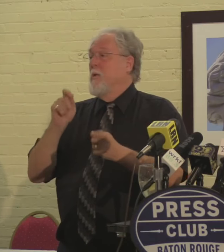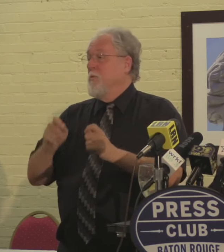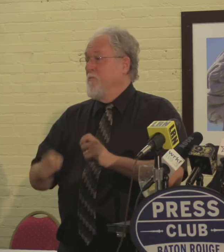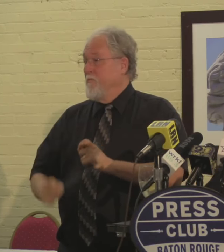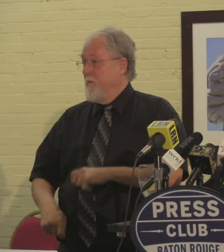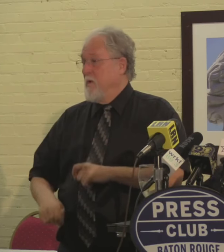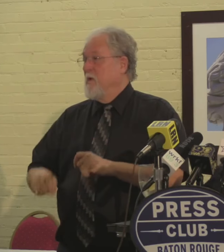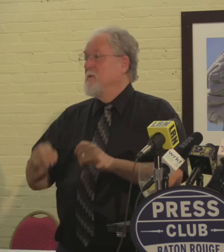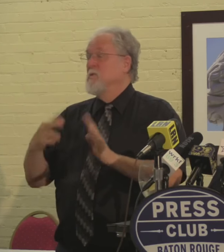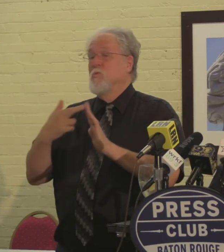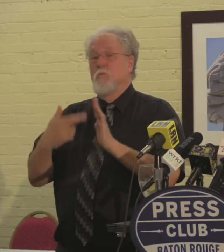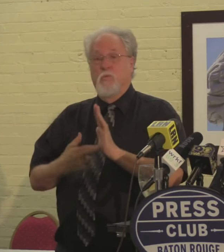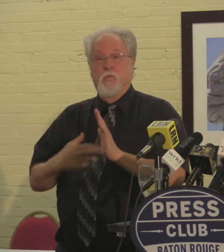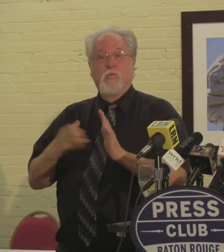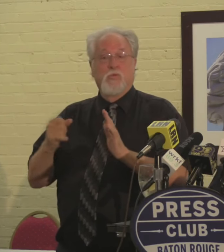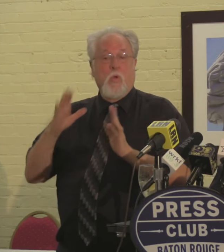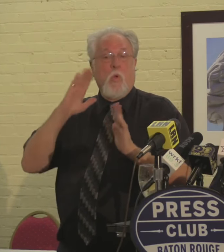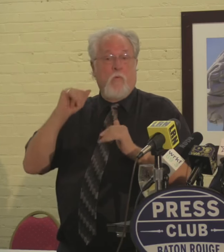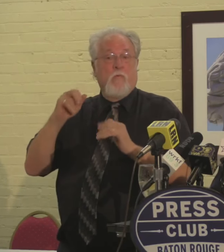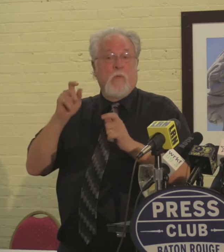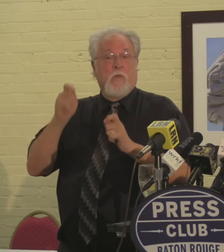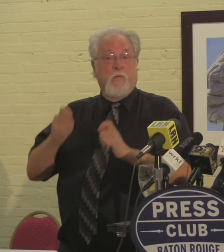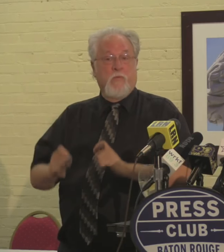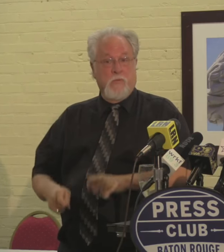revised so that hopefully the revisions or the